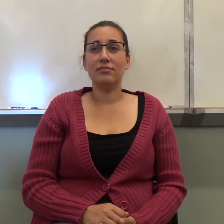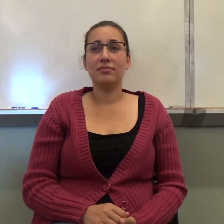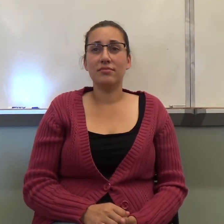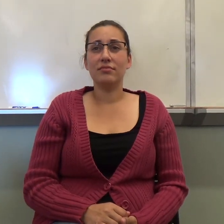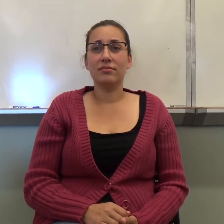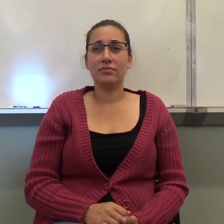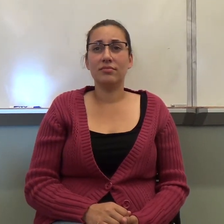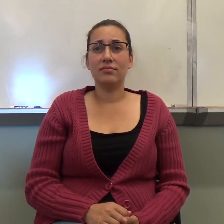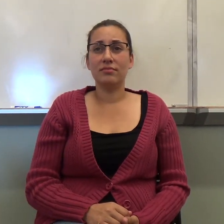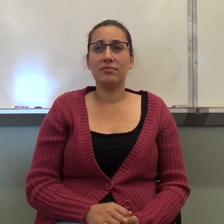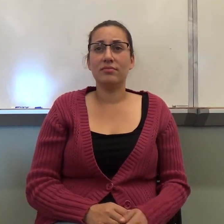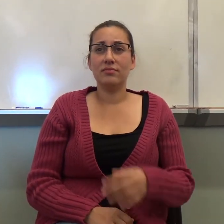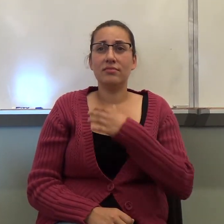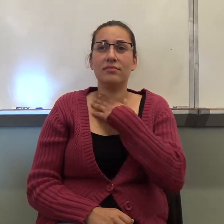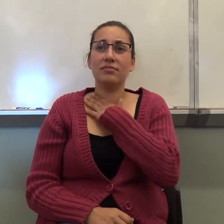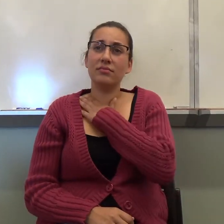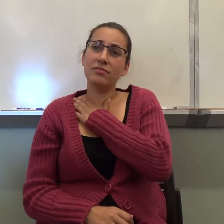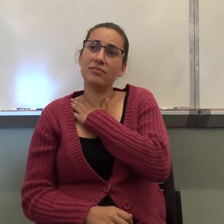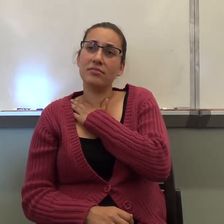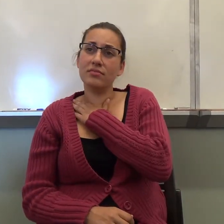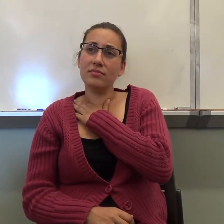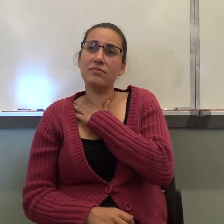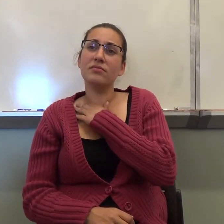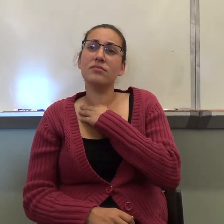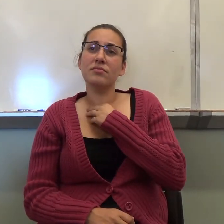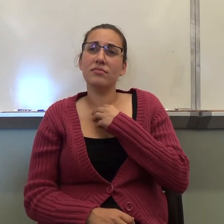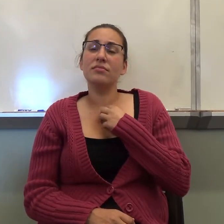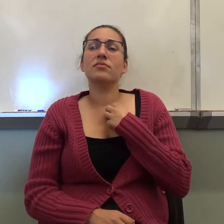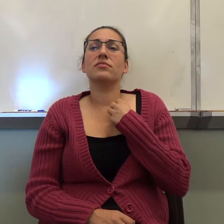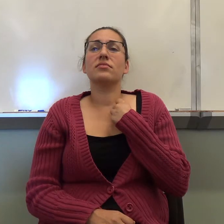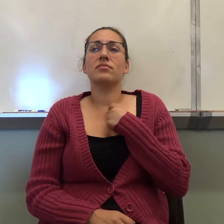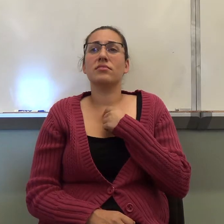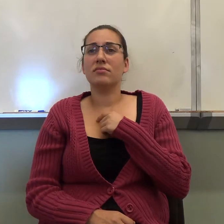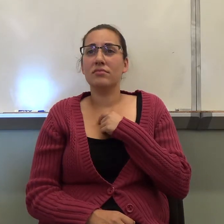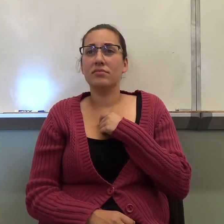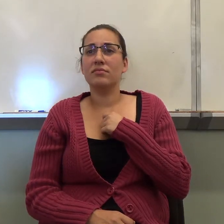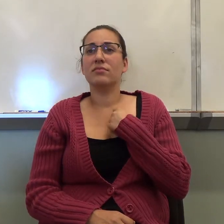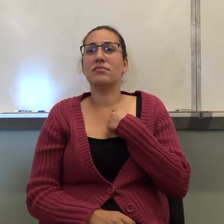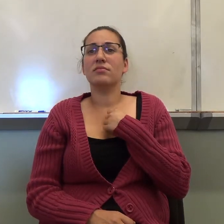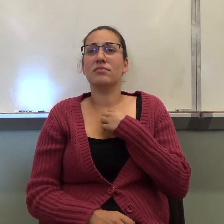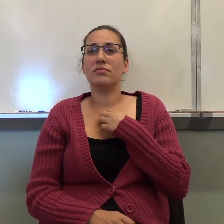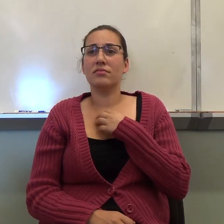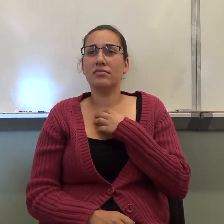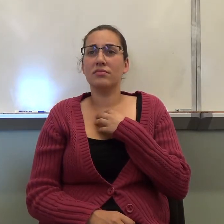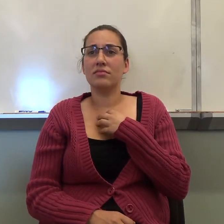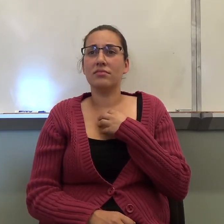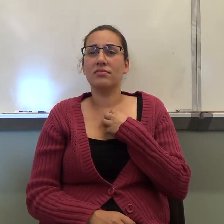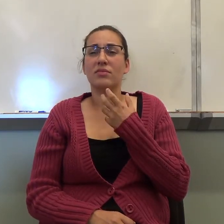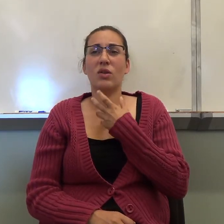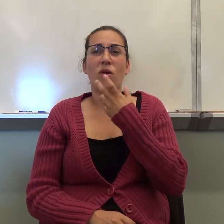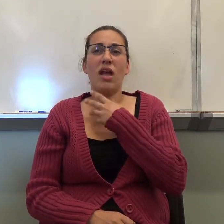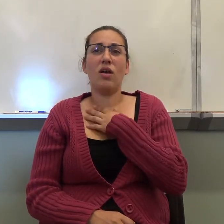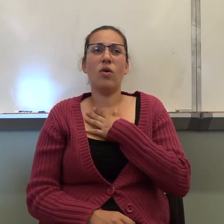we still don't know what the unknown is. The unknown thing, the widget, we don't know what it is. But we know we've got 8